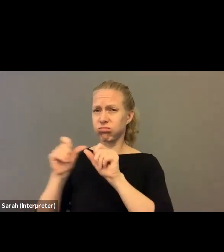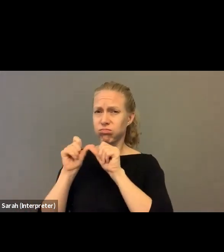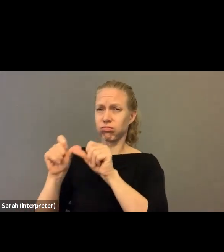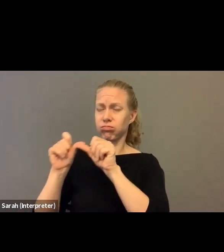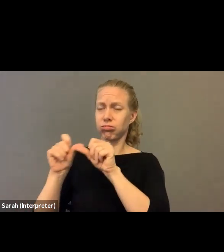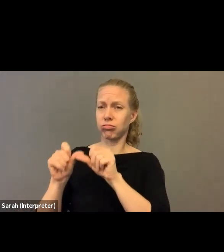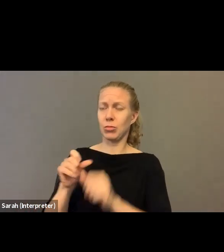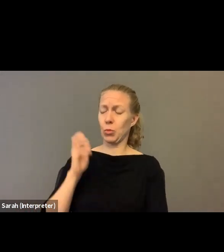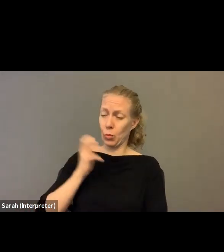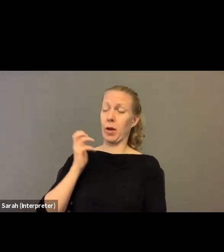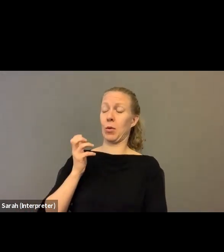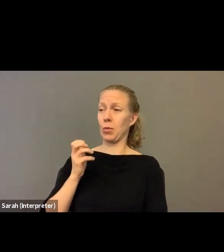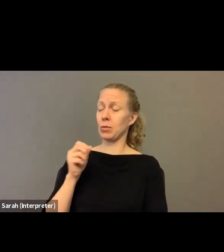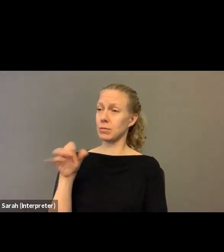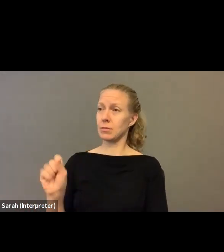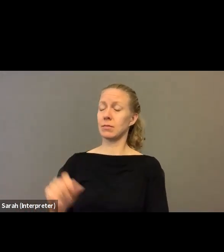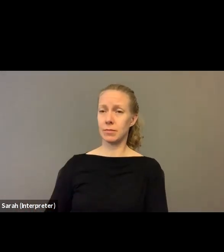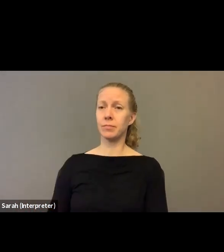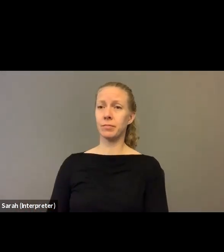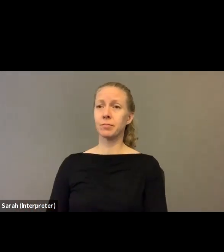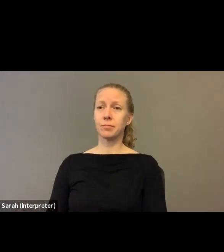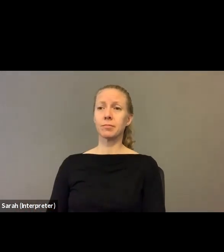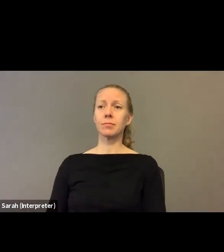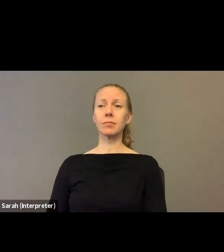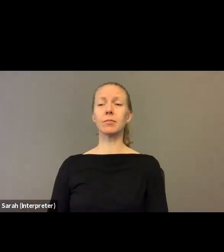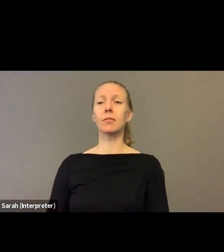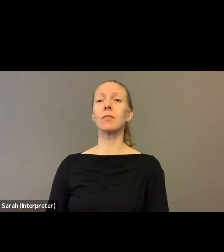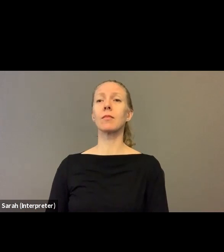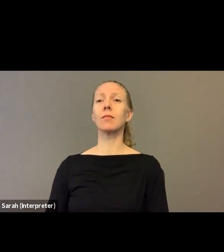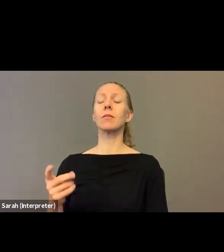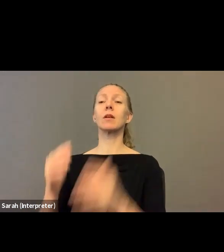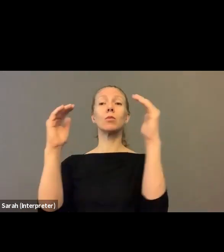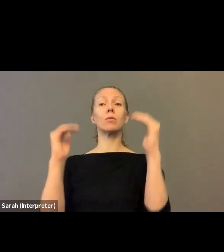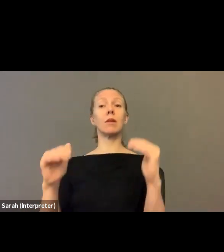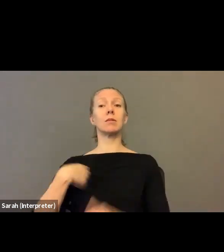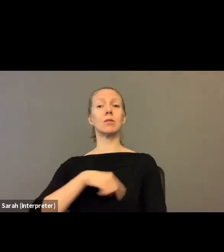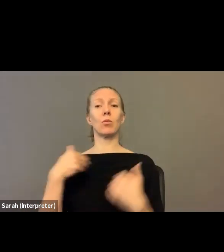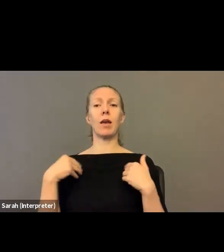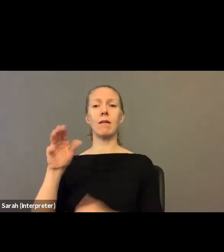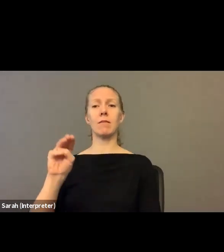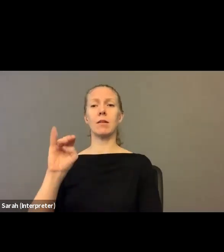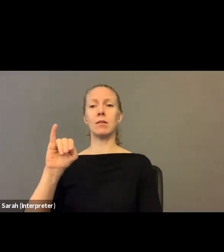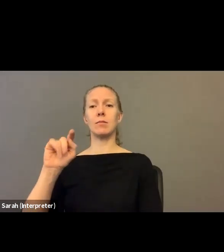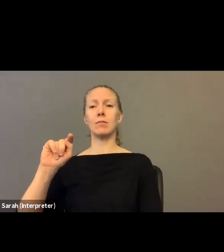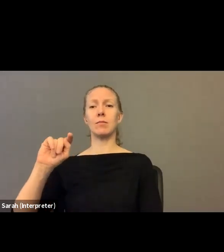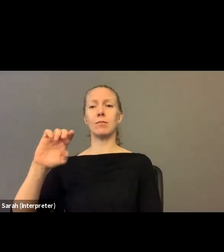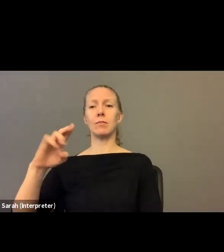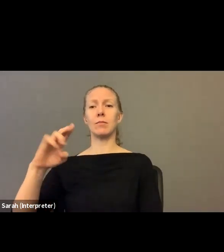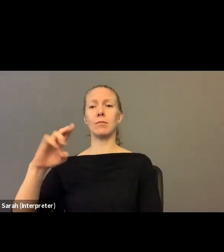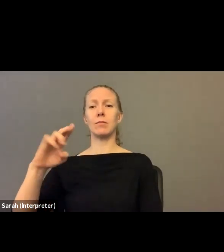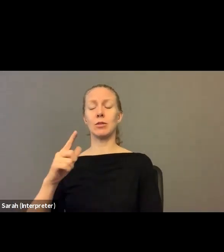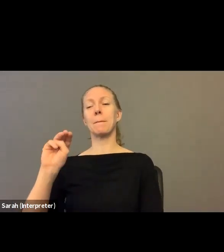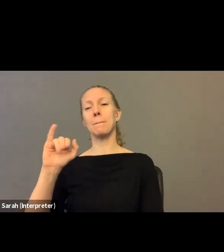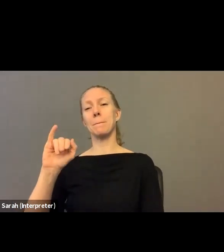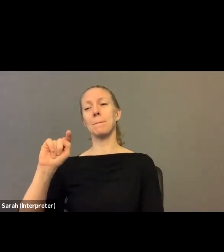Wow. Next up, we have Mitchell L.H. Douglas coming up on the